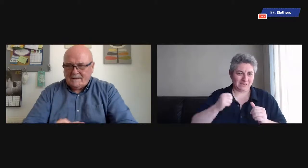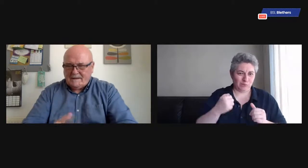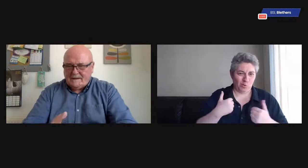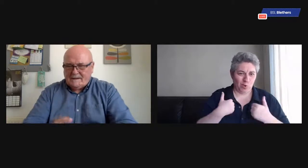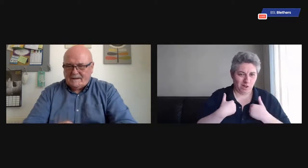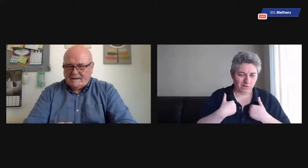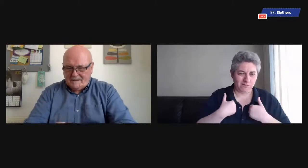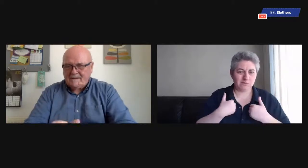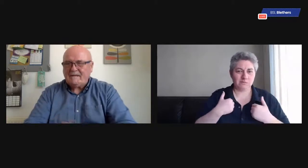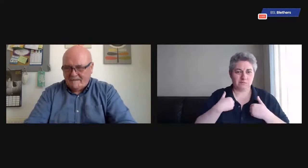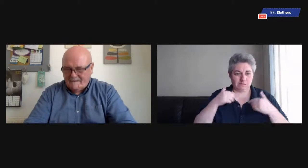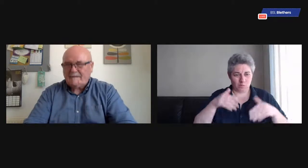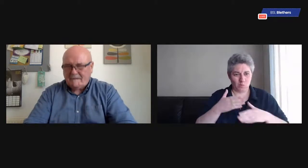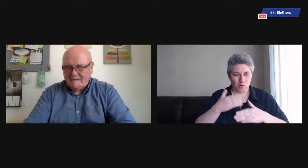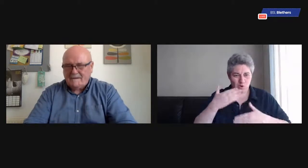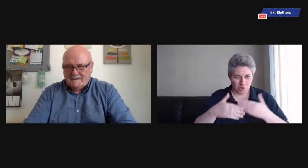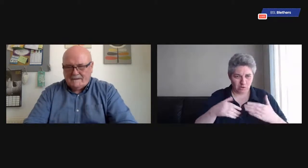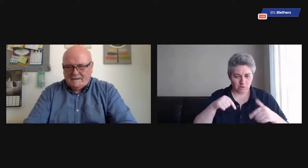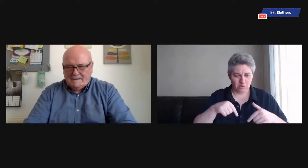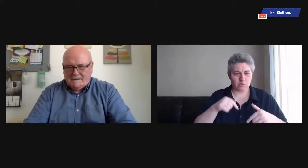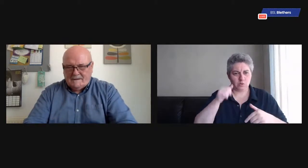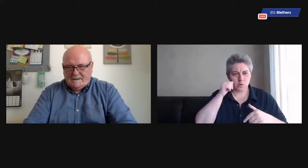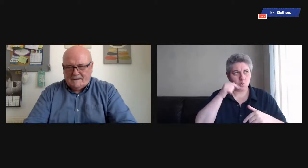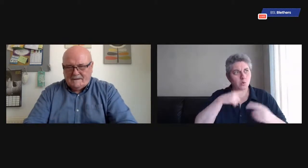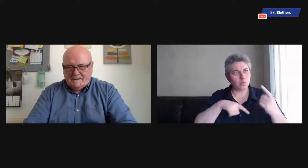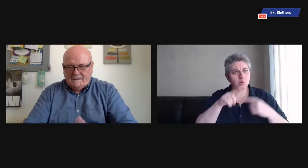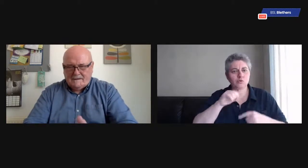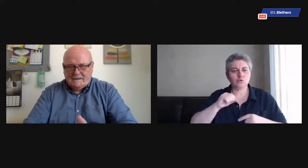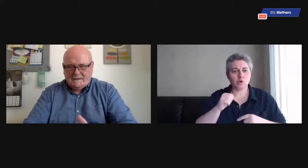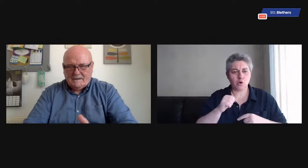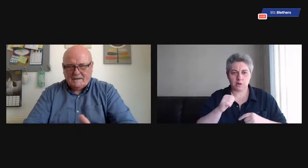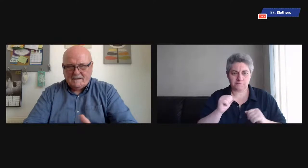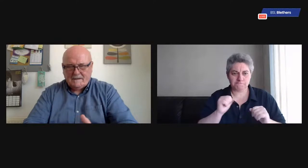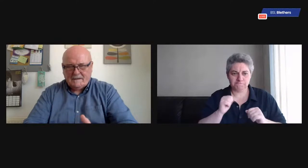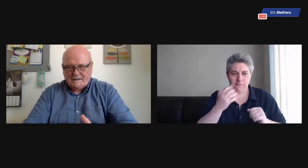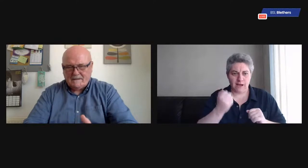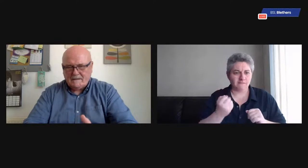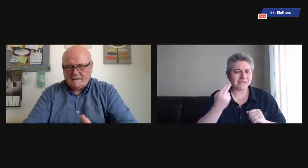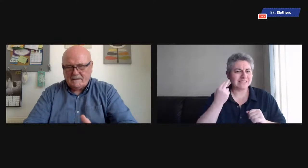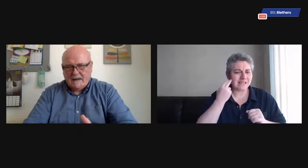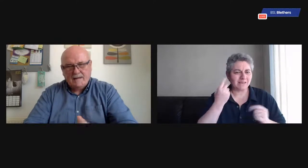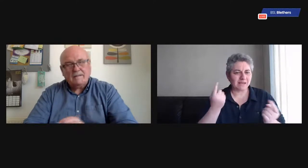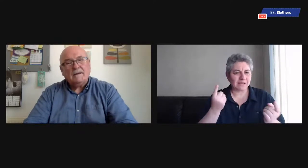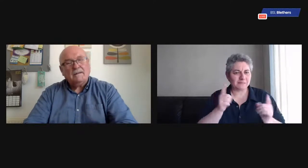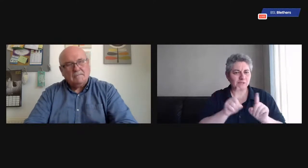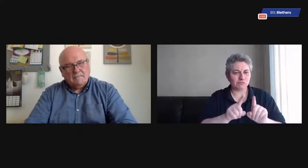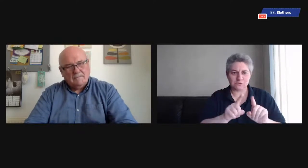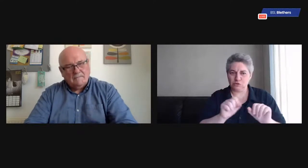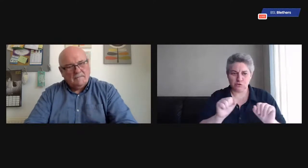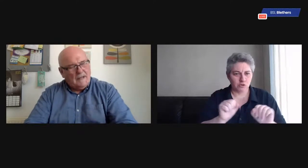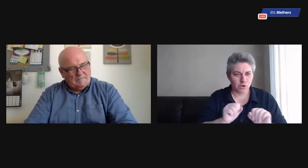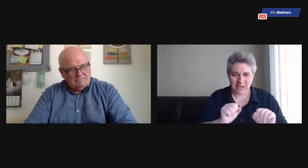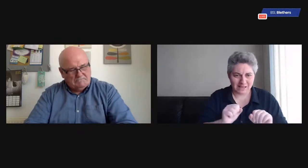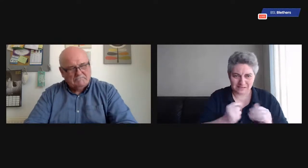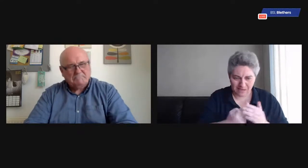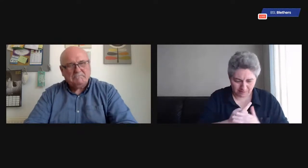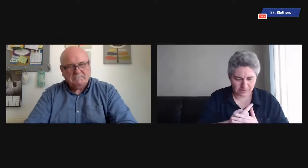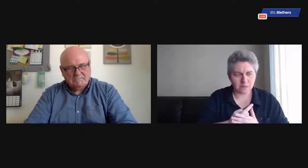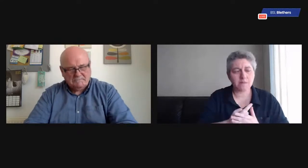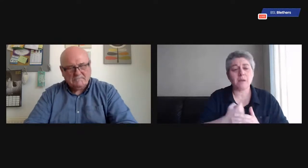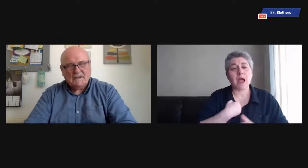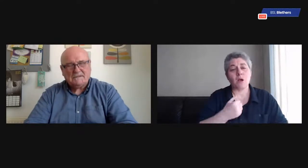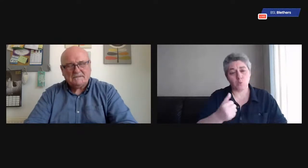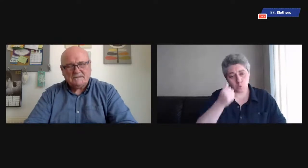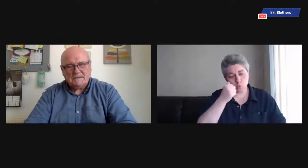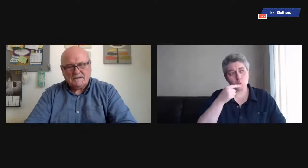is because the BDA Scotland, the work that we do is that we've noticed that